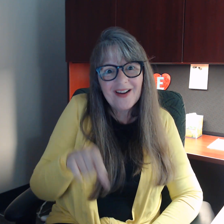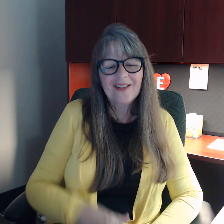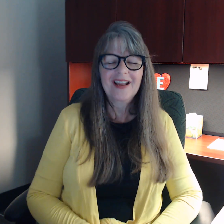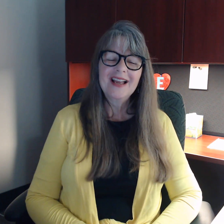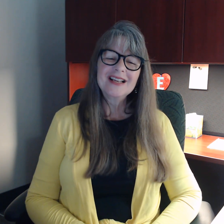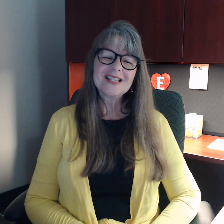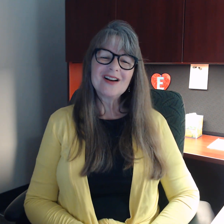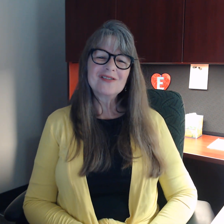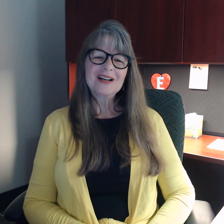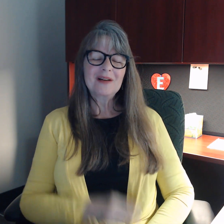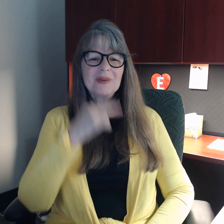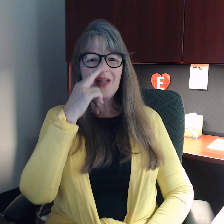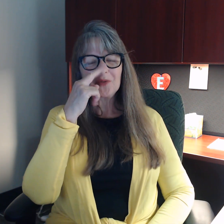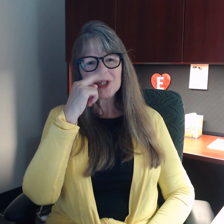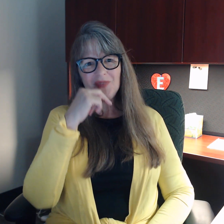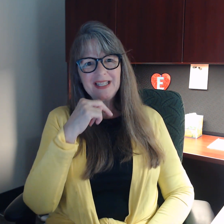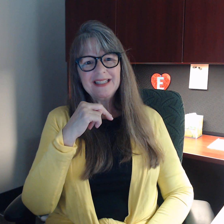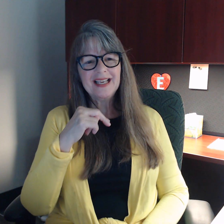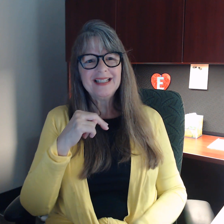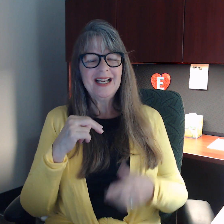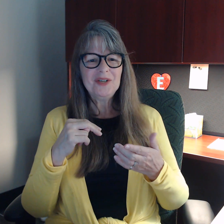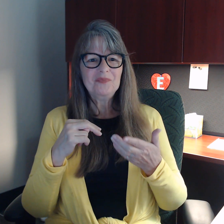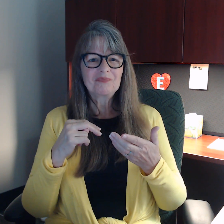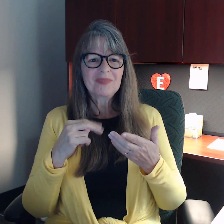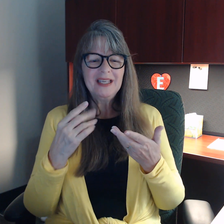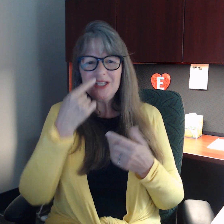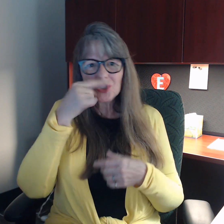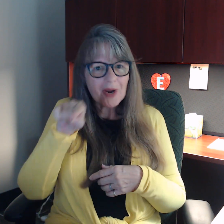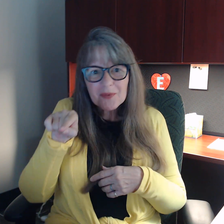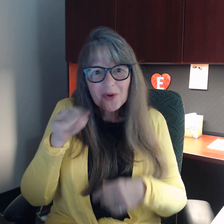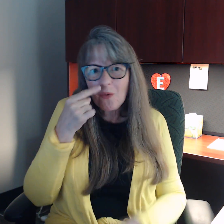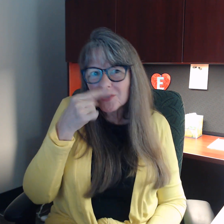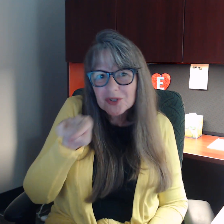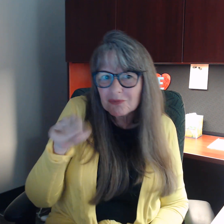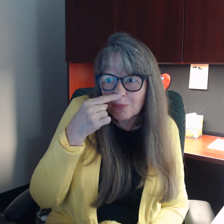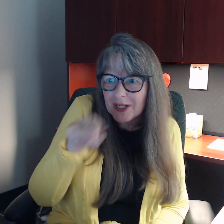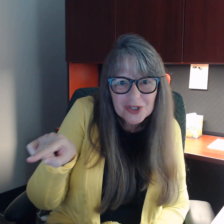there. So, but I thought it was funny that it's just right around the corner. It's just right